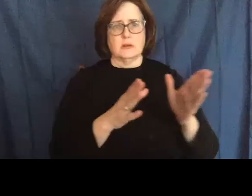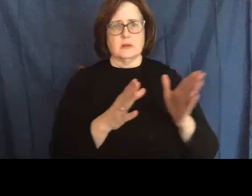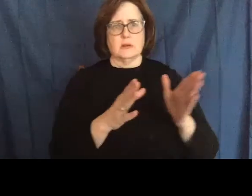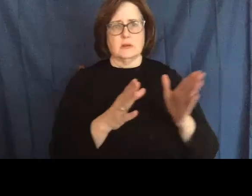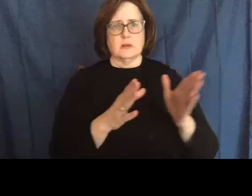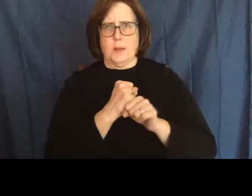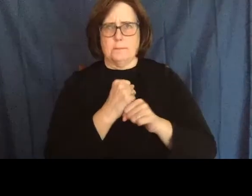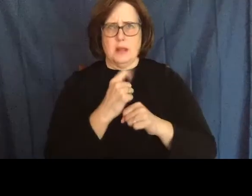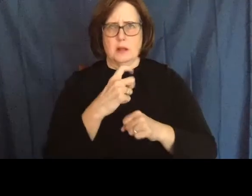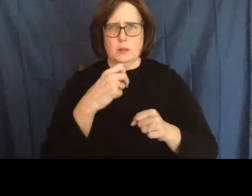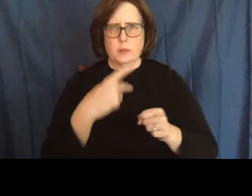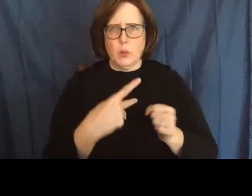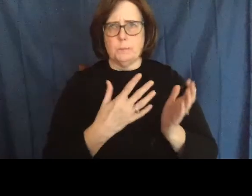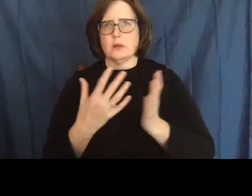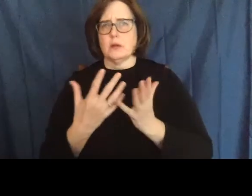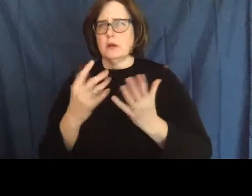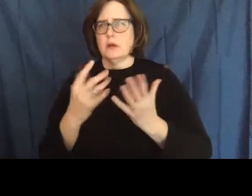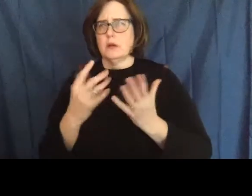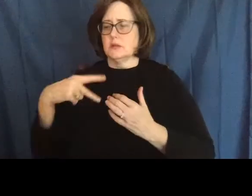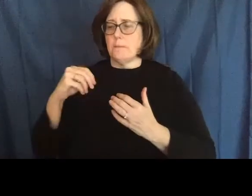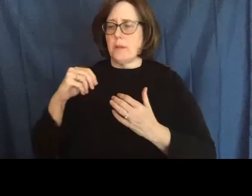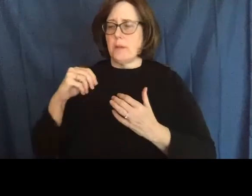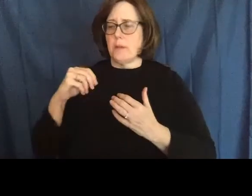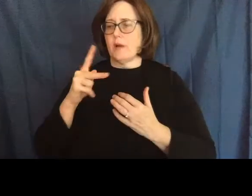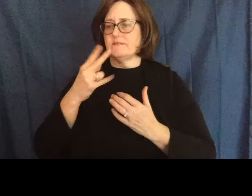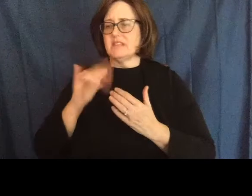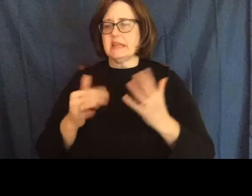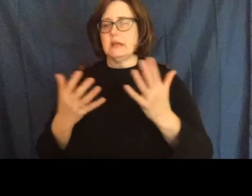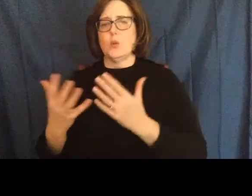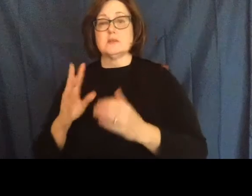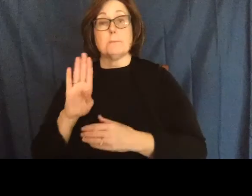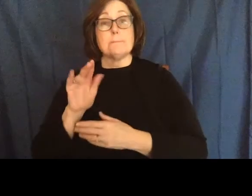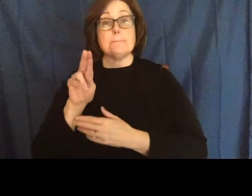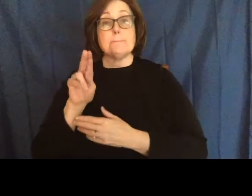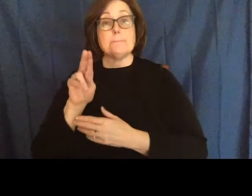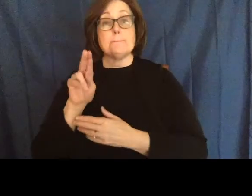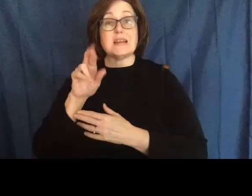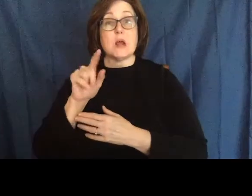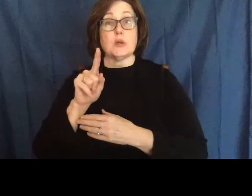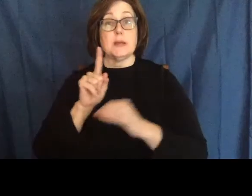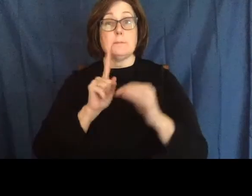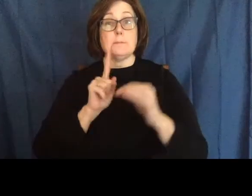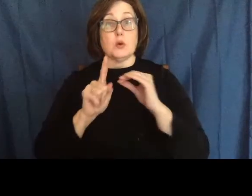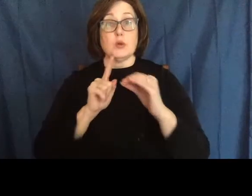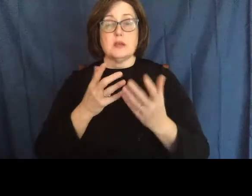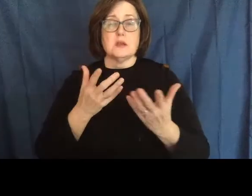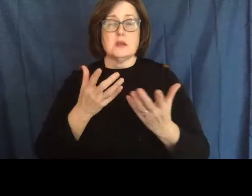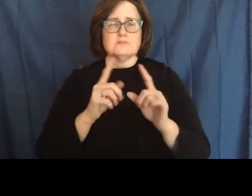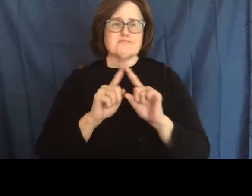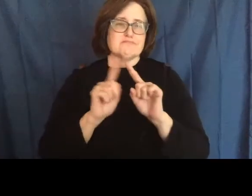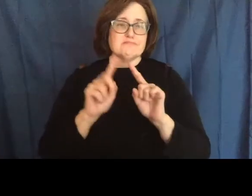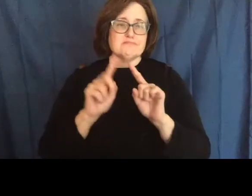topographies, binary numbers, nested loops, and things like that. We have tutorial videos that can be used